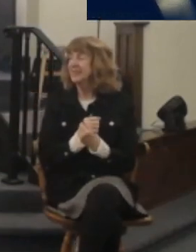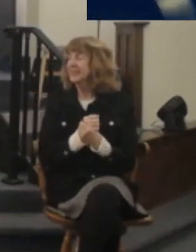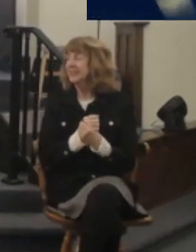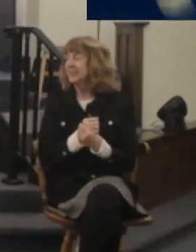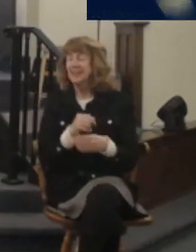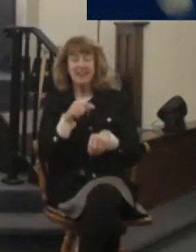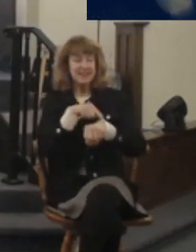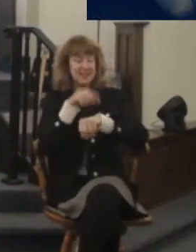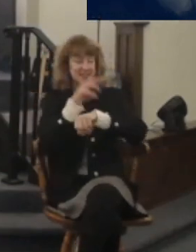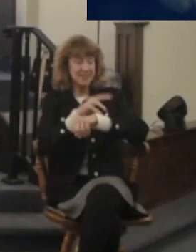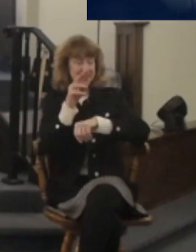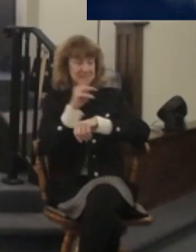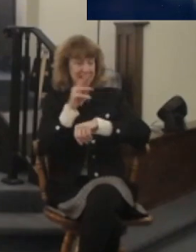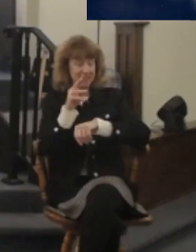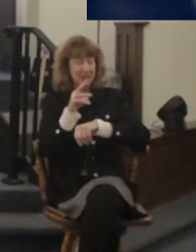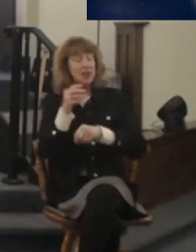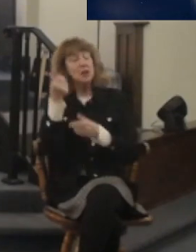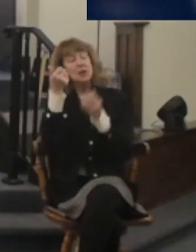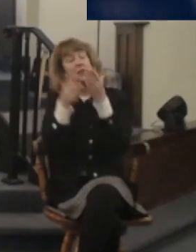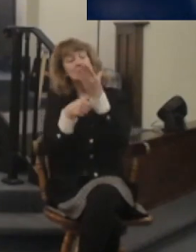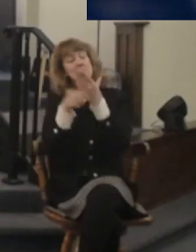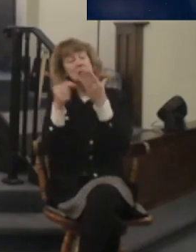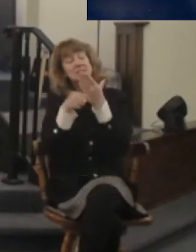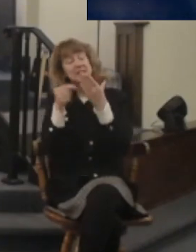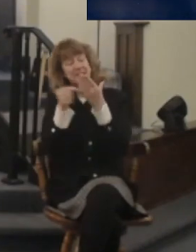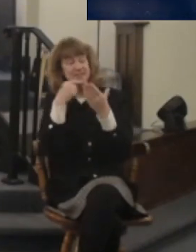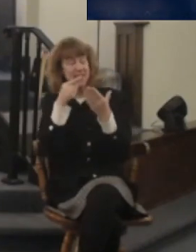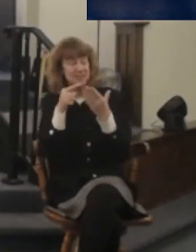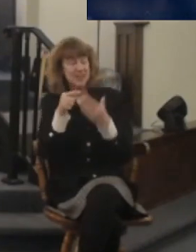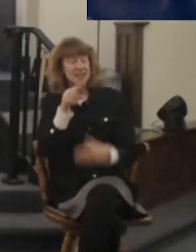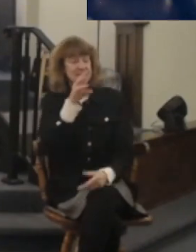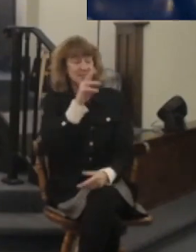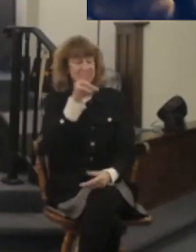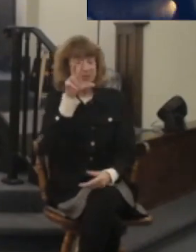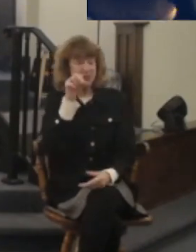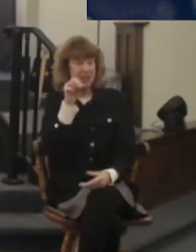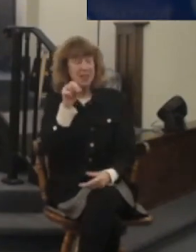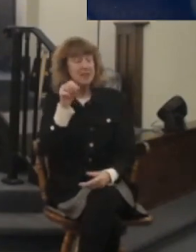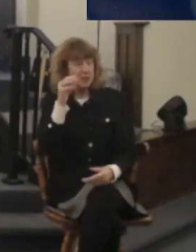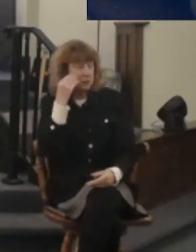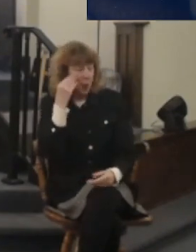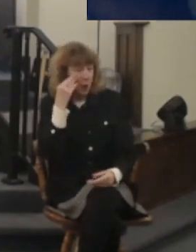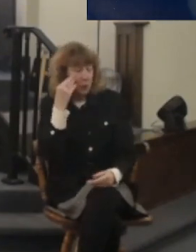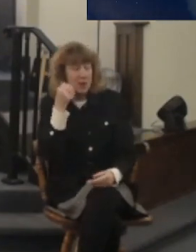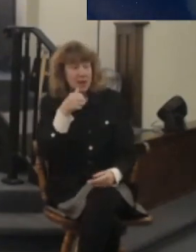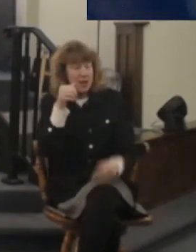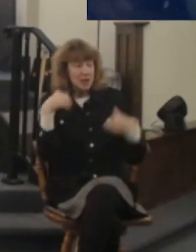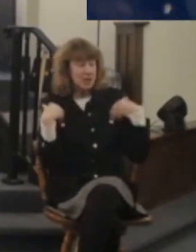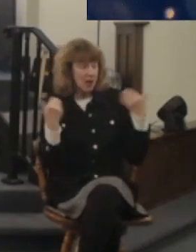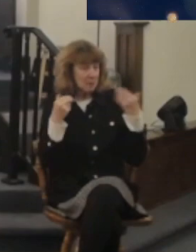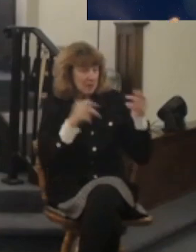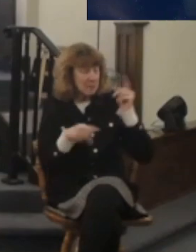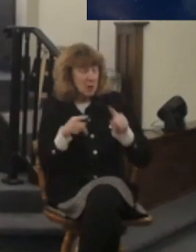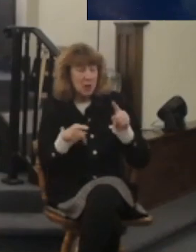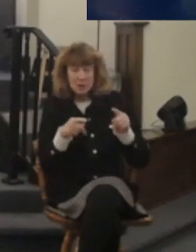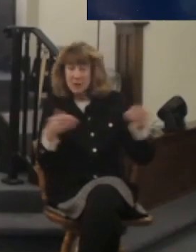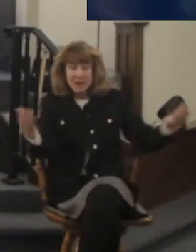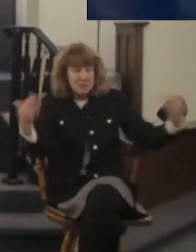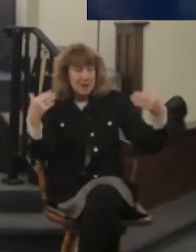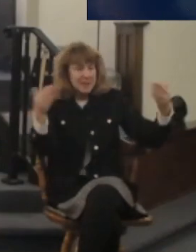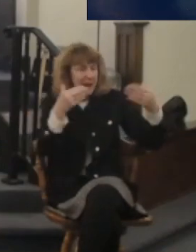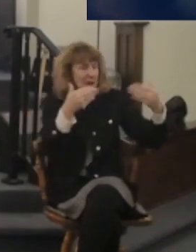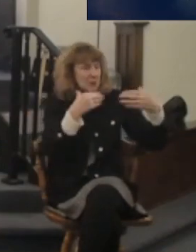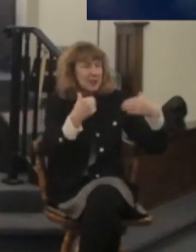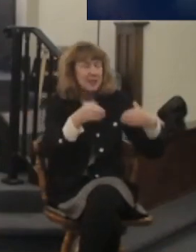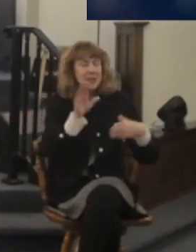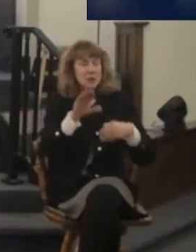6 o'clock. The bulletin says 6:30. Mark that out. If you know any youth, neighbor kids, grandkids, nieces, nephews, your